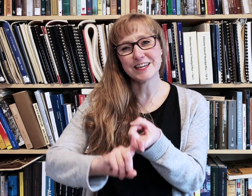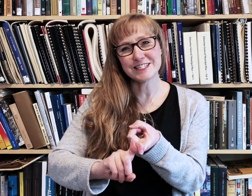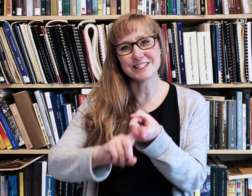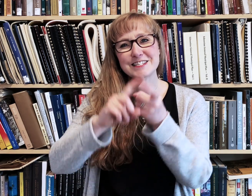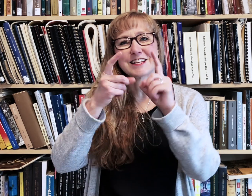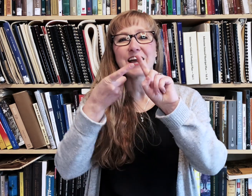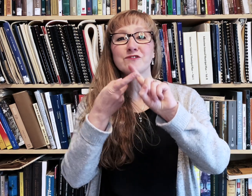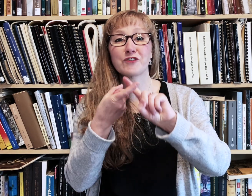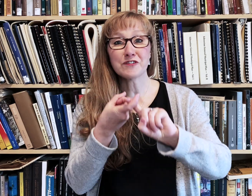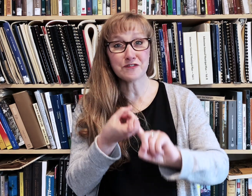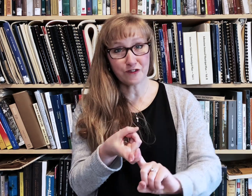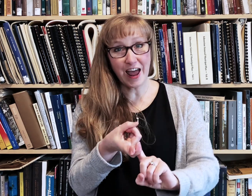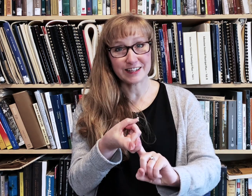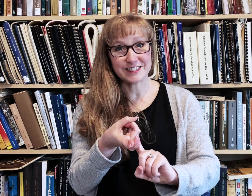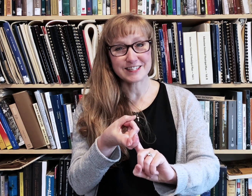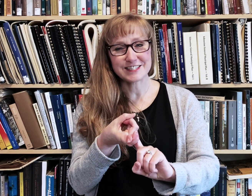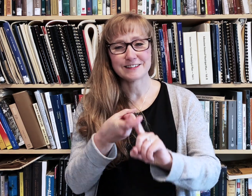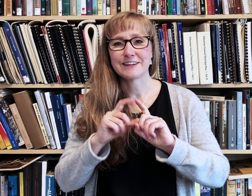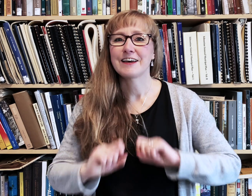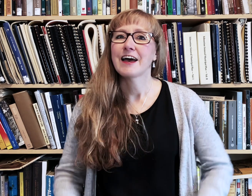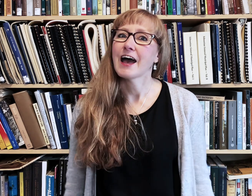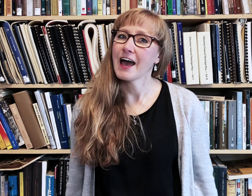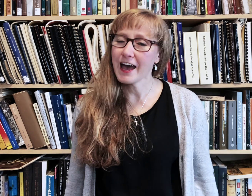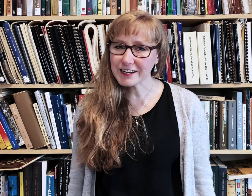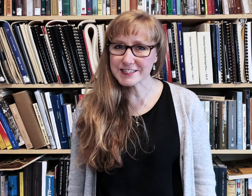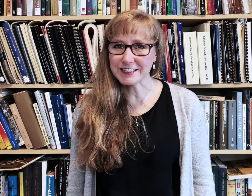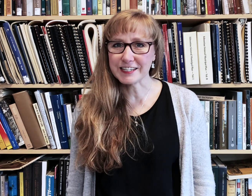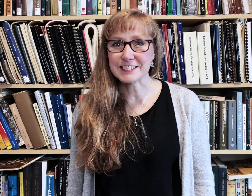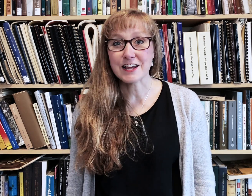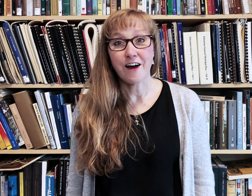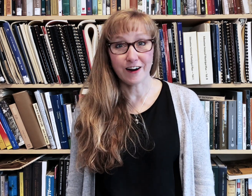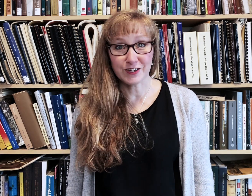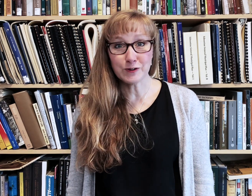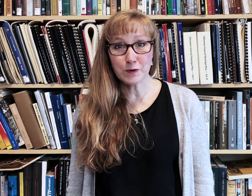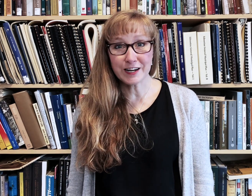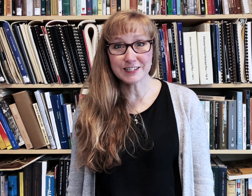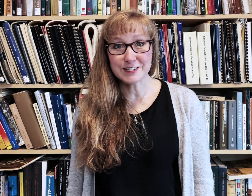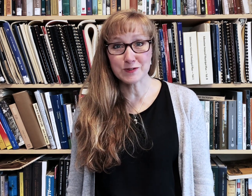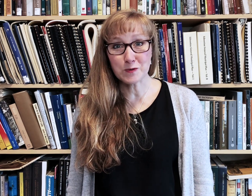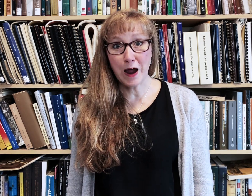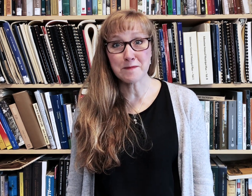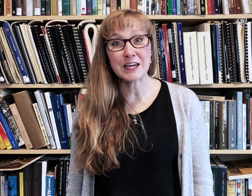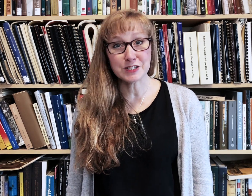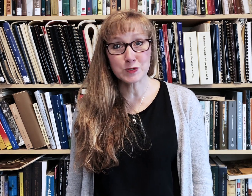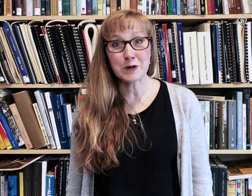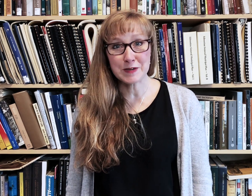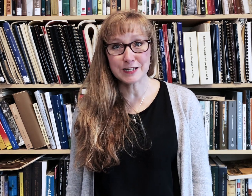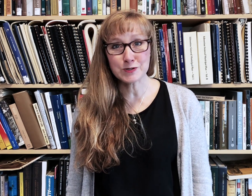is the sign for friends. Excellent. Are you ready to do the rhyme inchworm, inchworm?